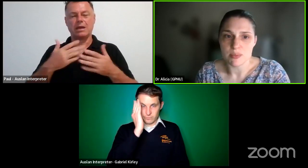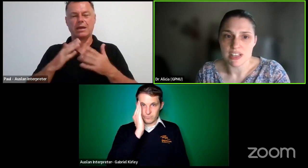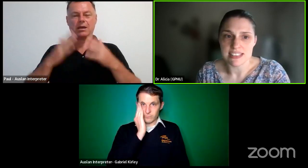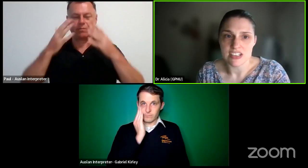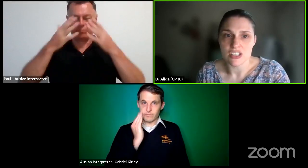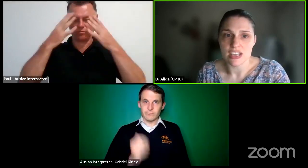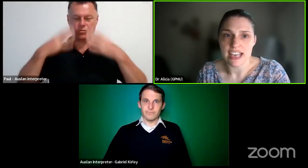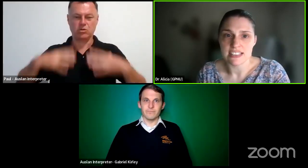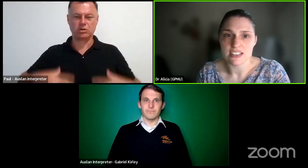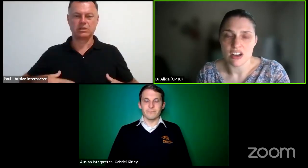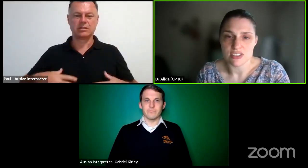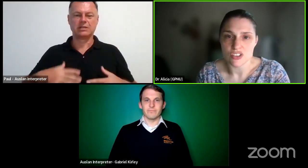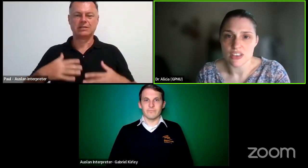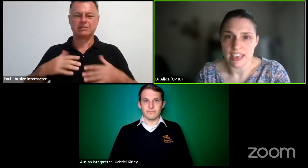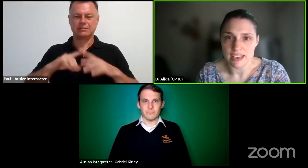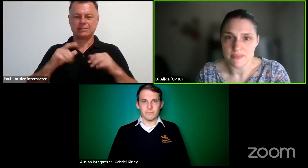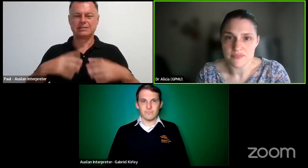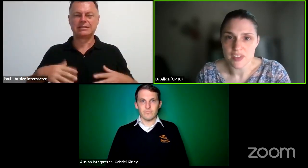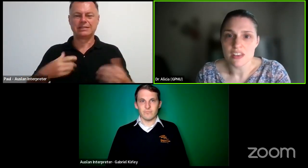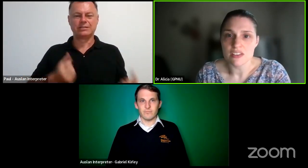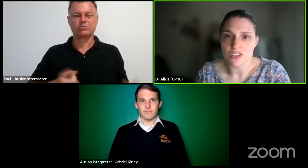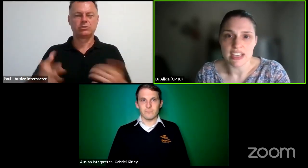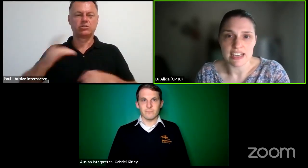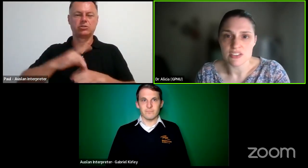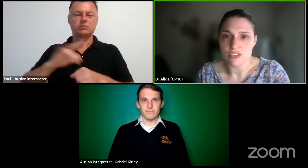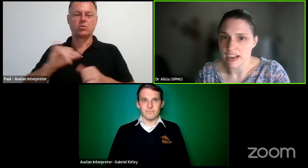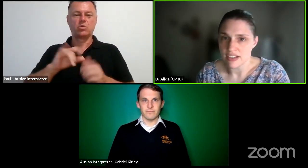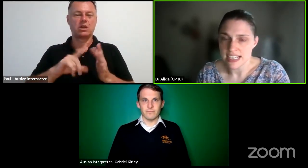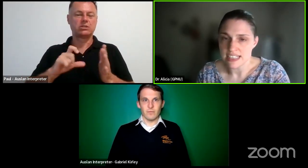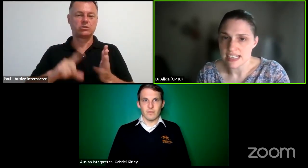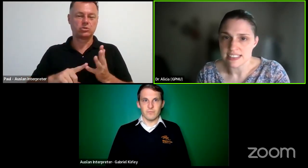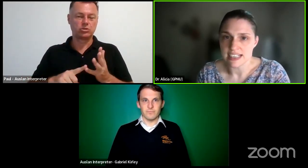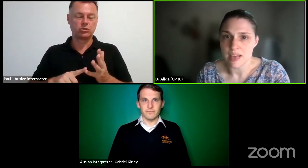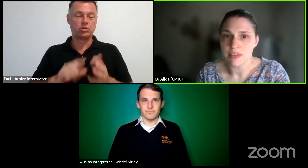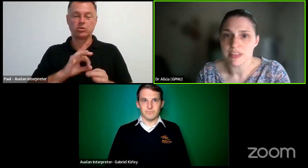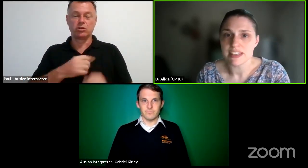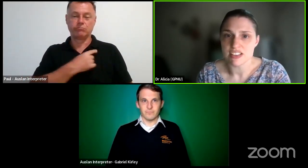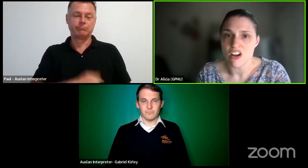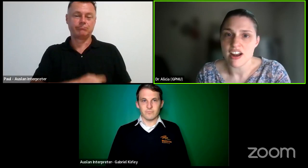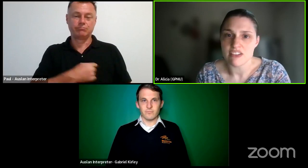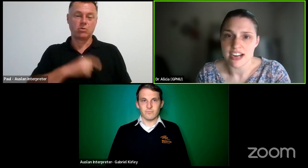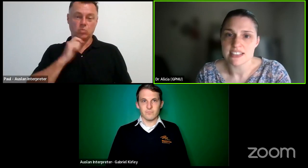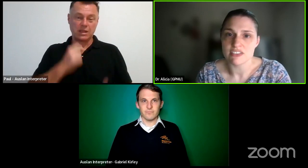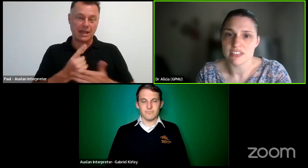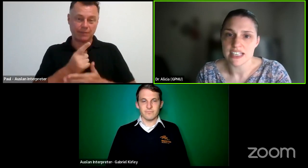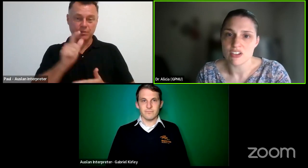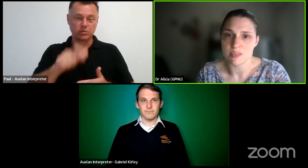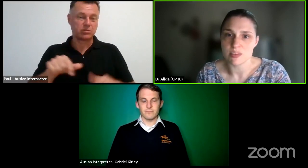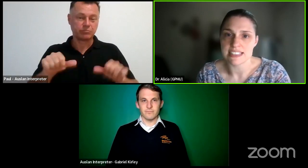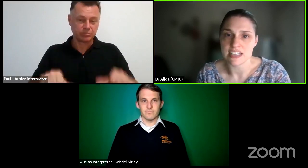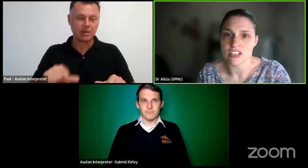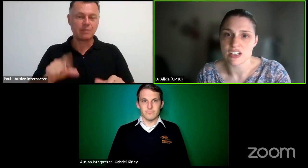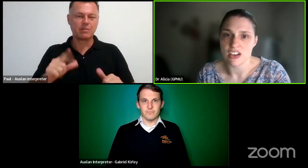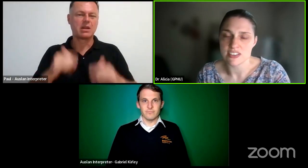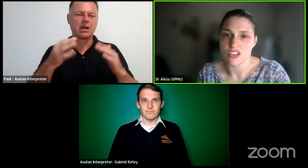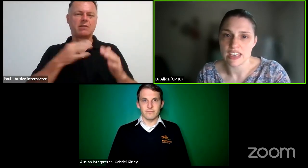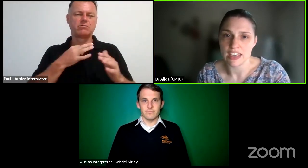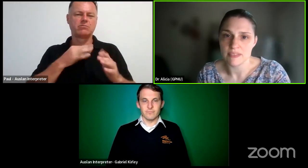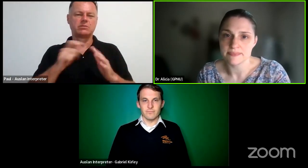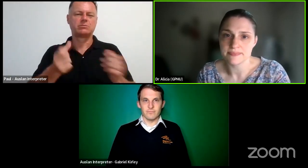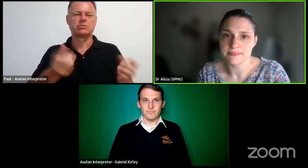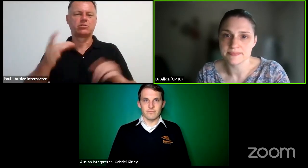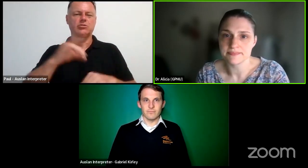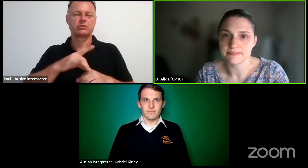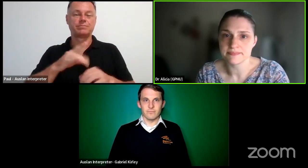requiring hospitalisation and ICU care. So again, it's not guaranteed that that is going to happen, but there is higher rates of needing hospitalisation and ICU